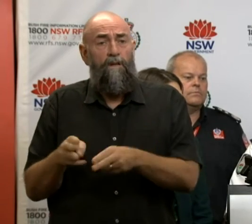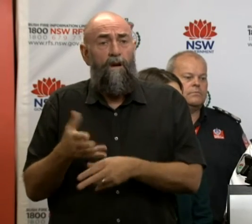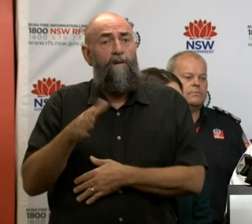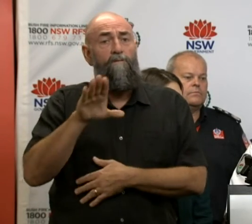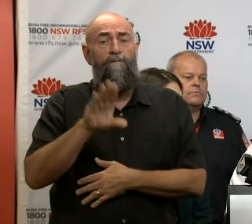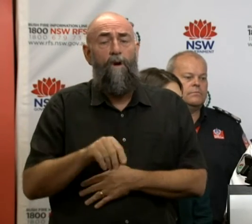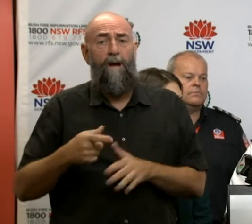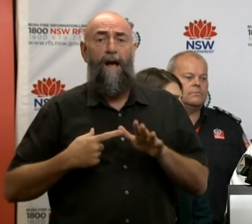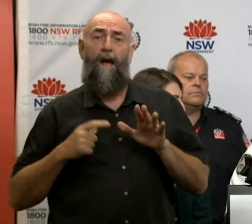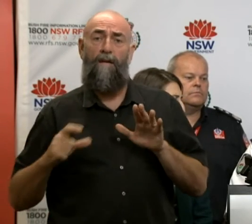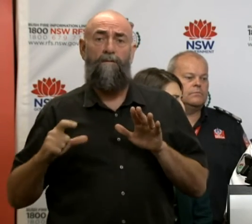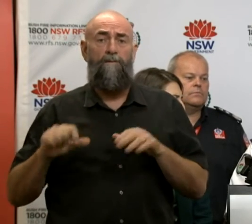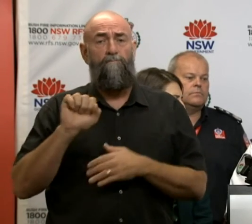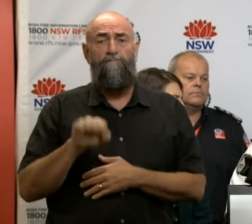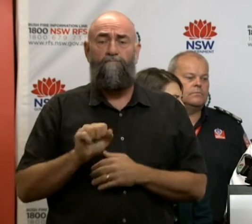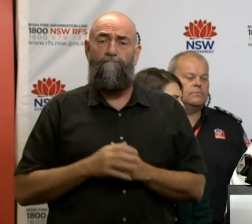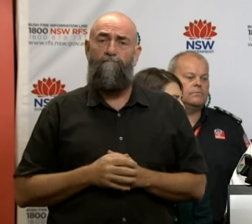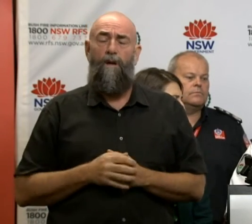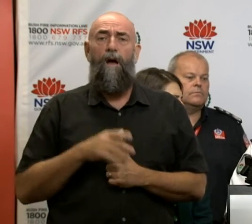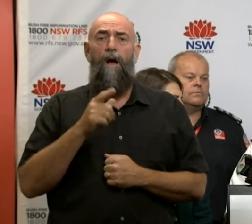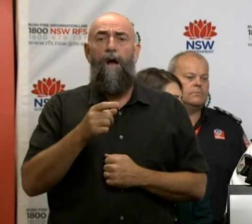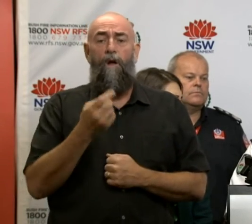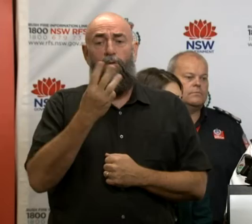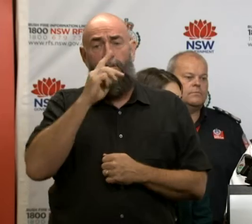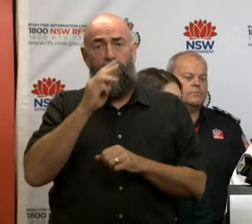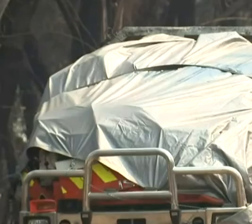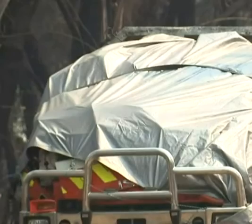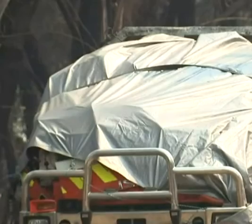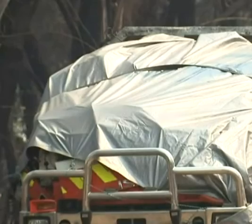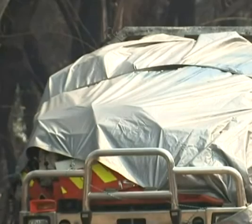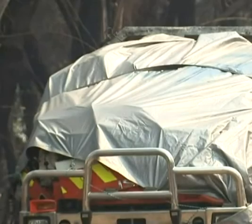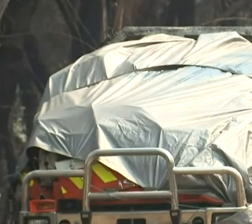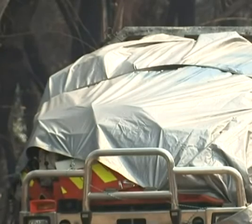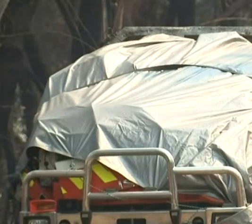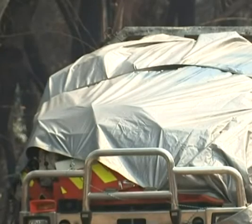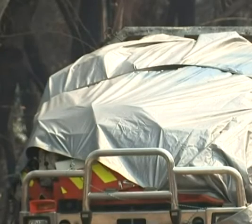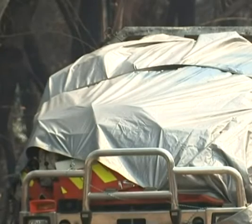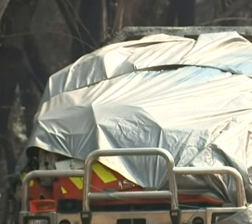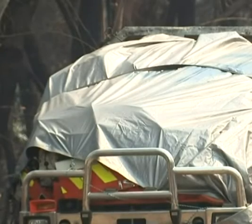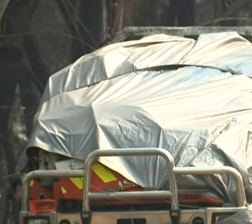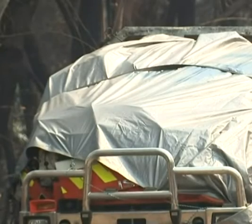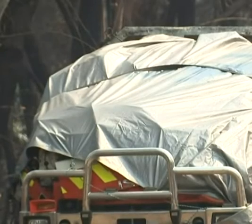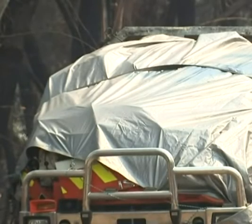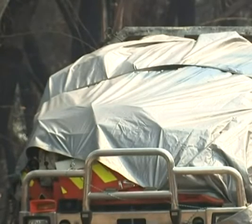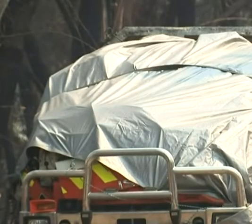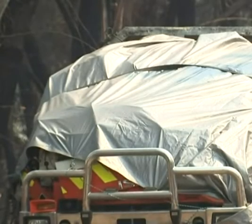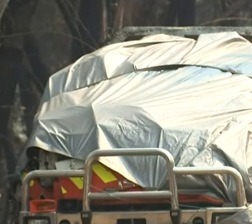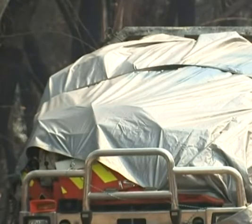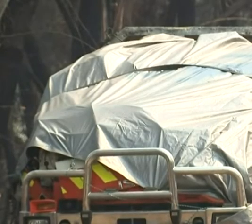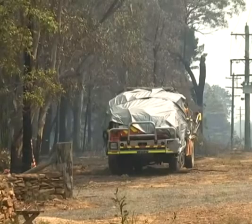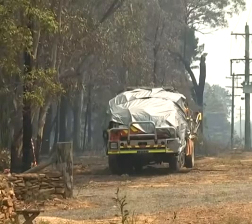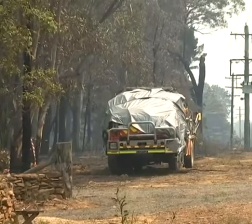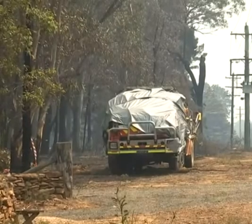that horrific accident, and three people in the back seat of the truck sustained injuries.